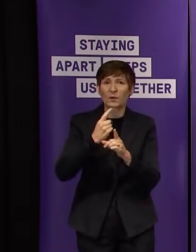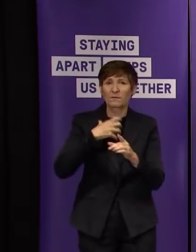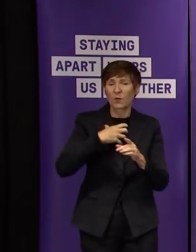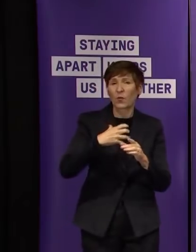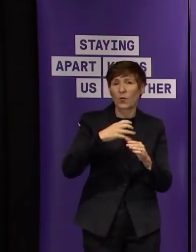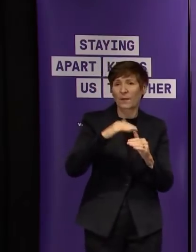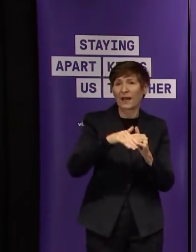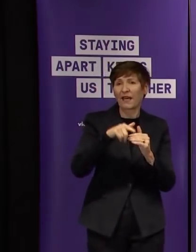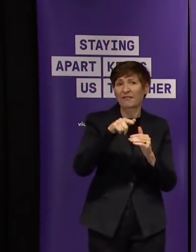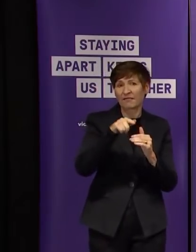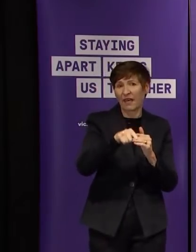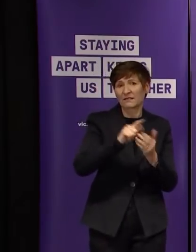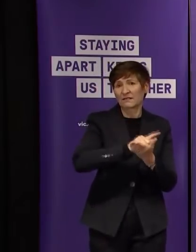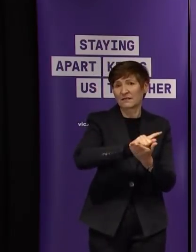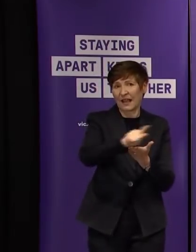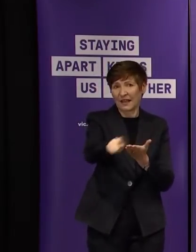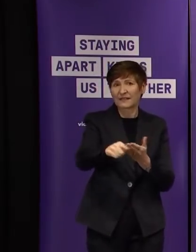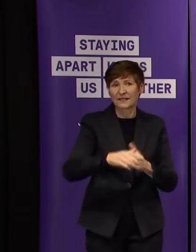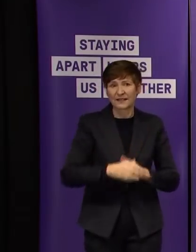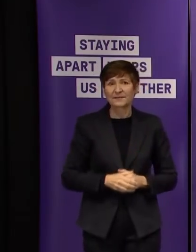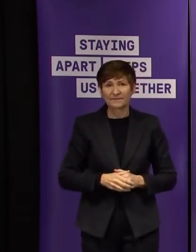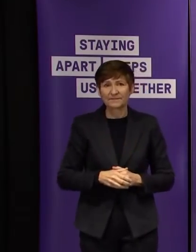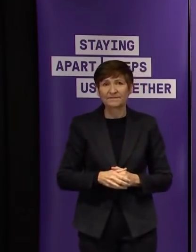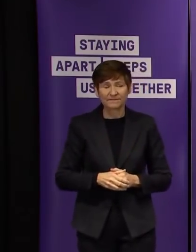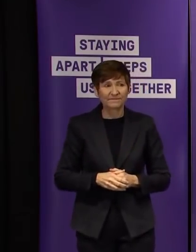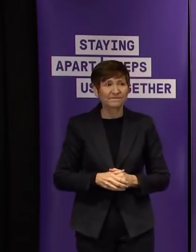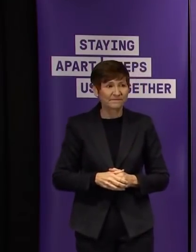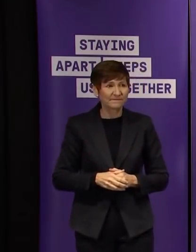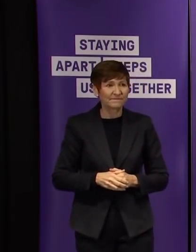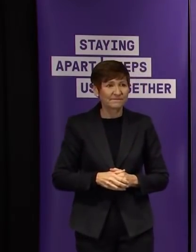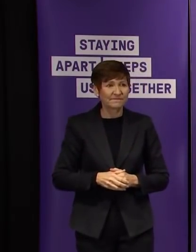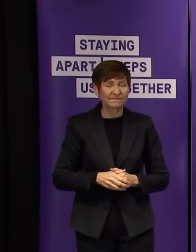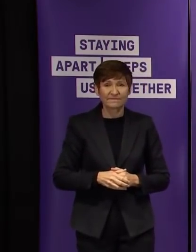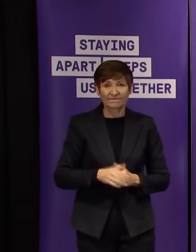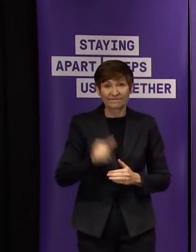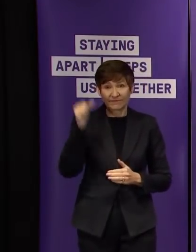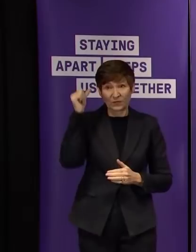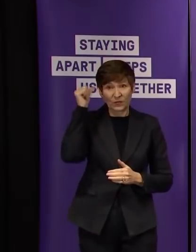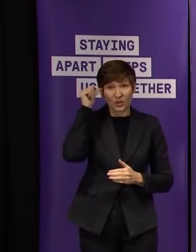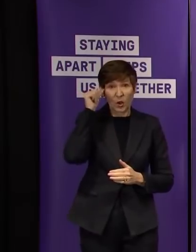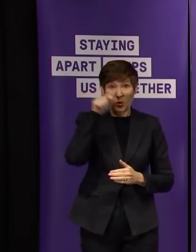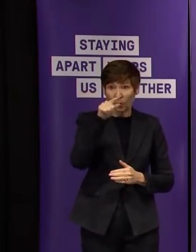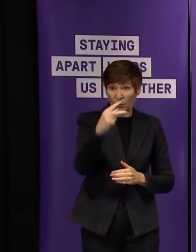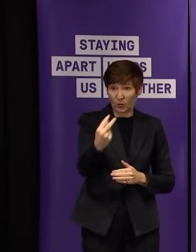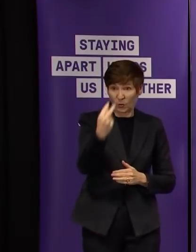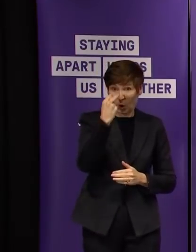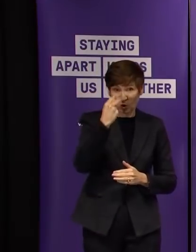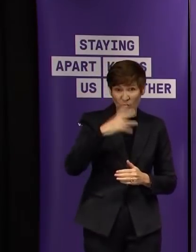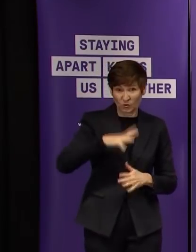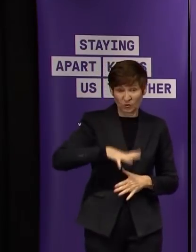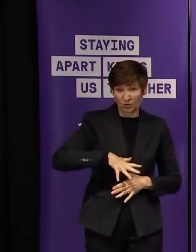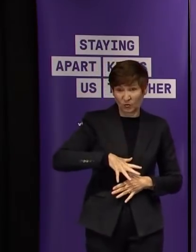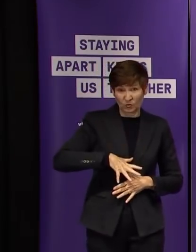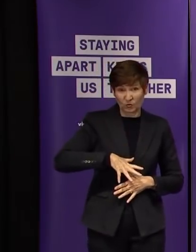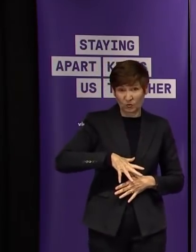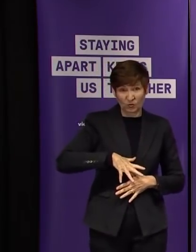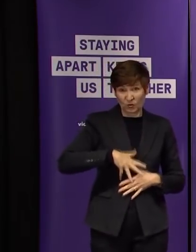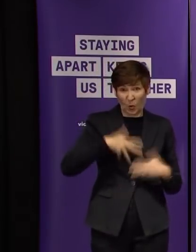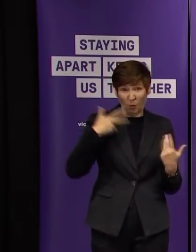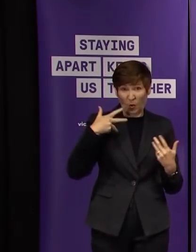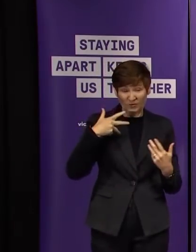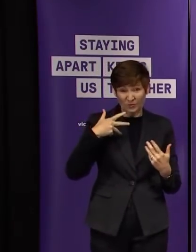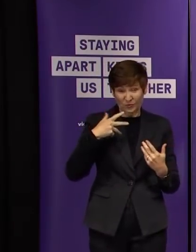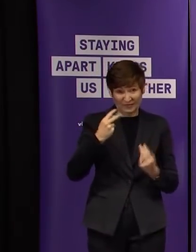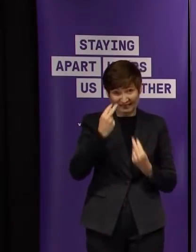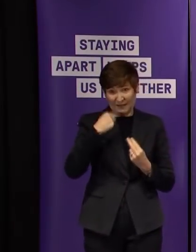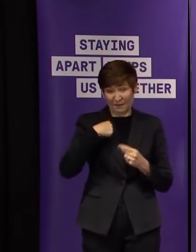And because we do understand and appreciate that this is not what many people wanted to hear, but it is the only option. So sole